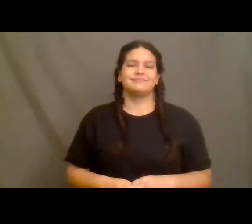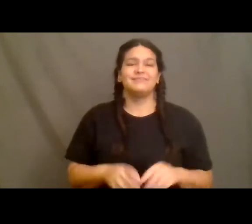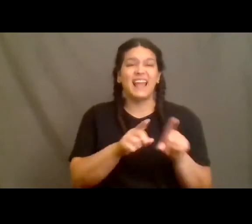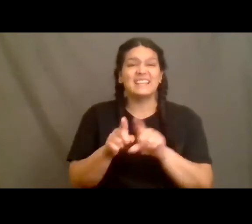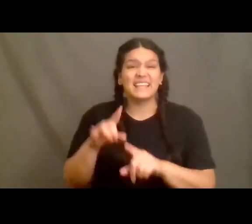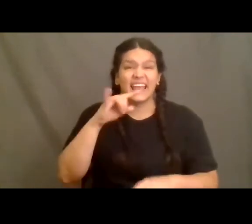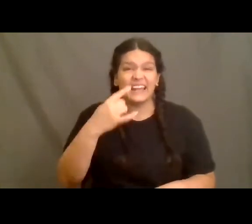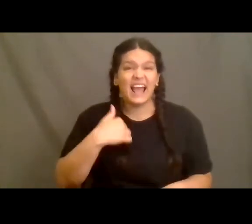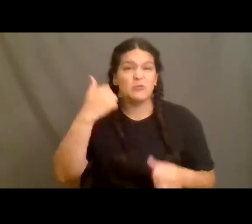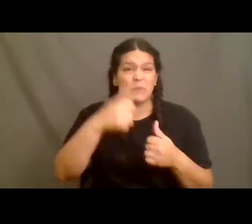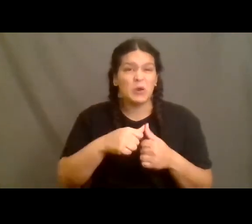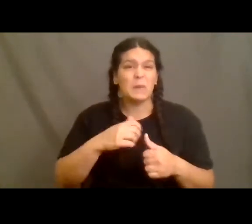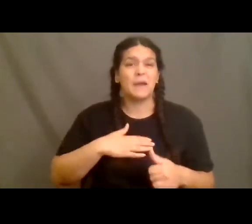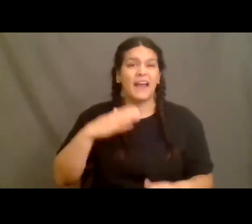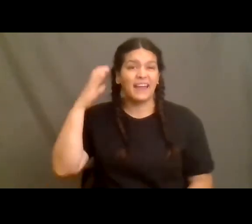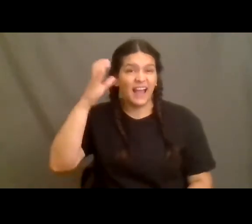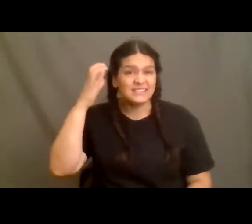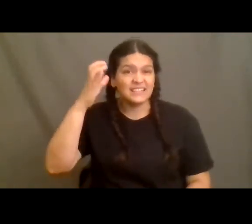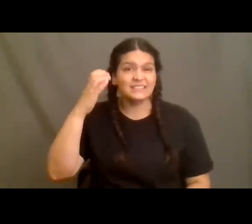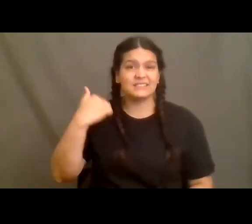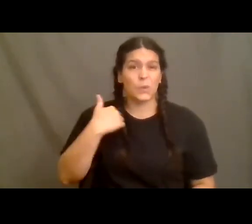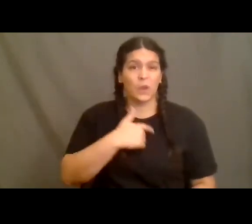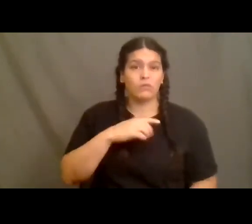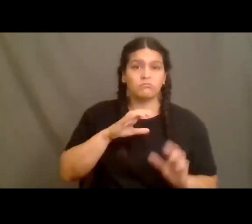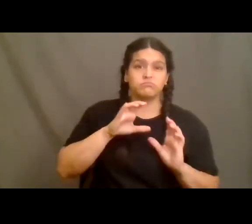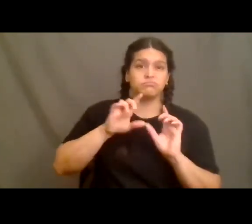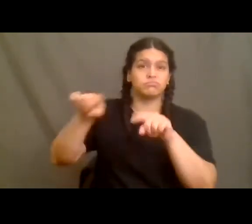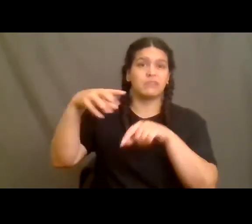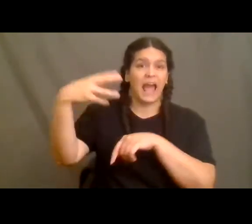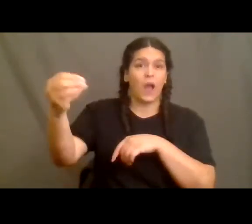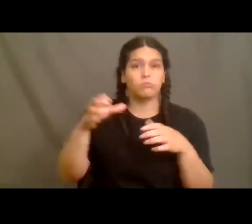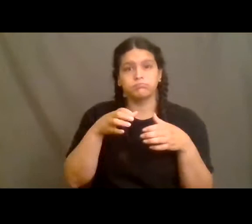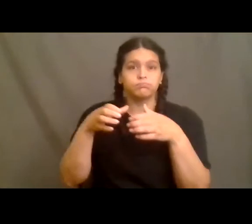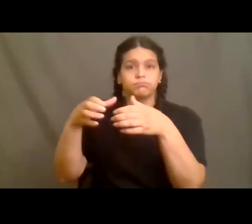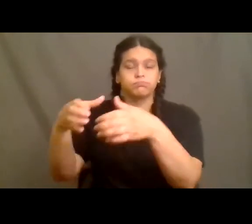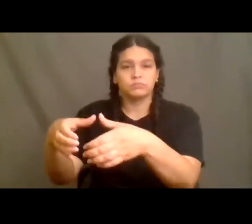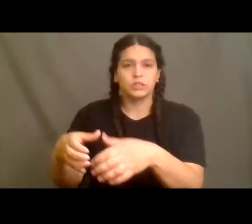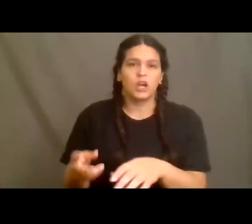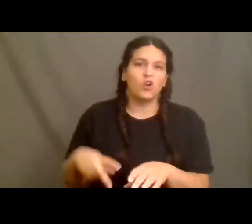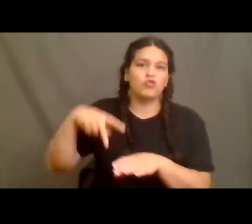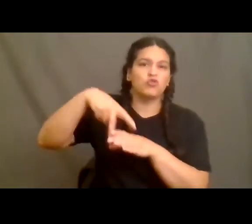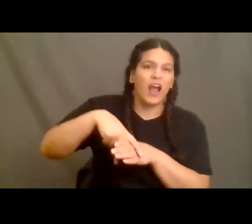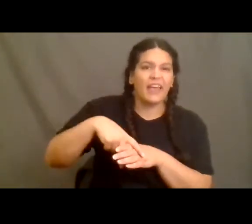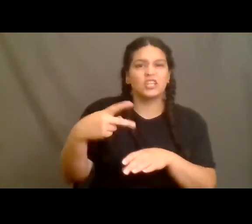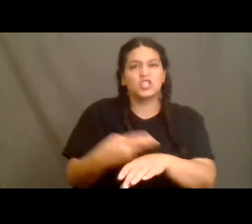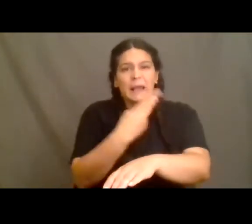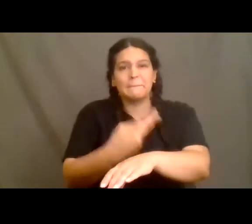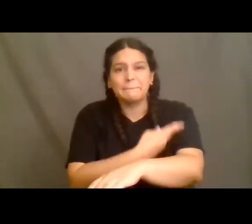I remember my cousins and I would go out and ride the sheep